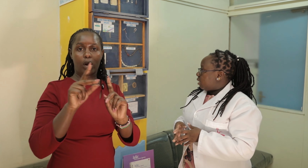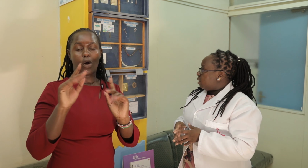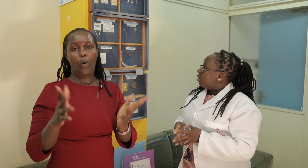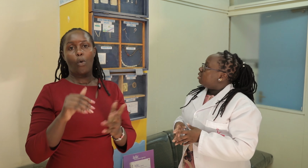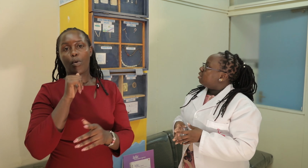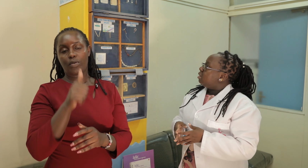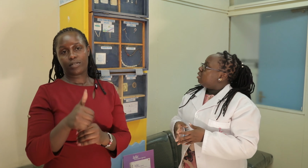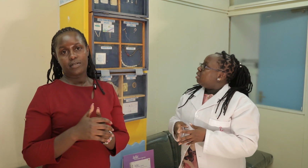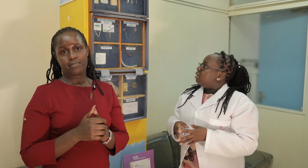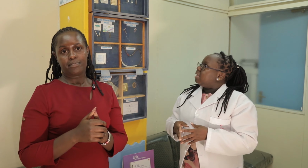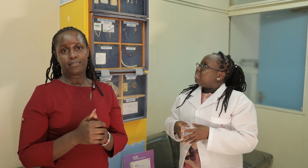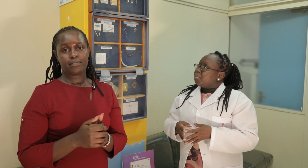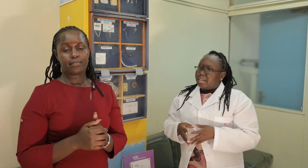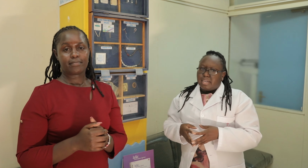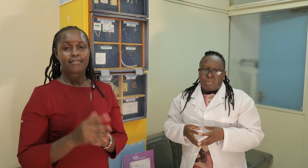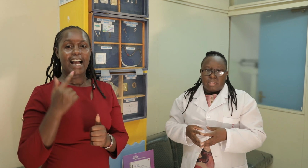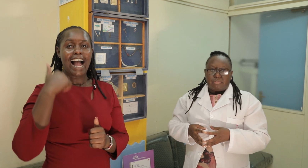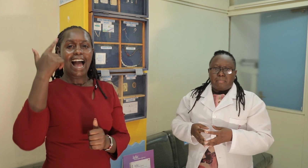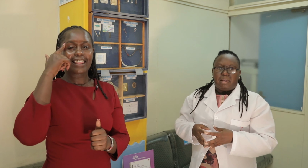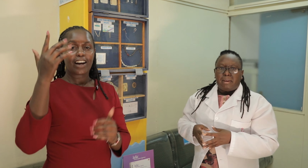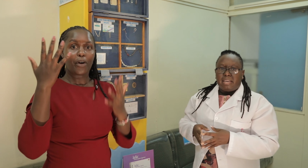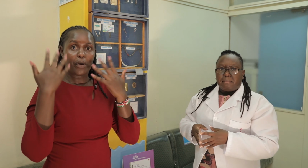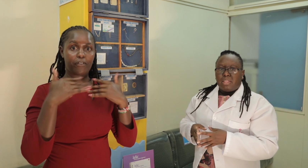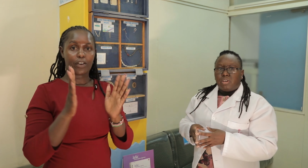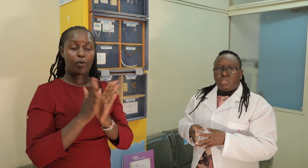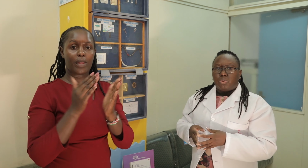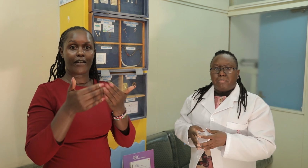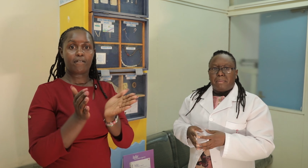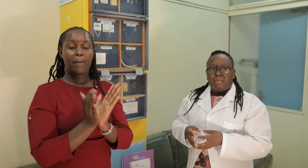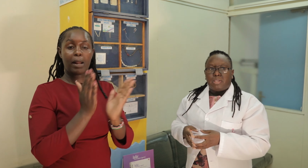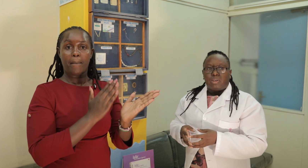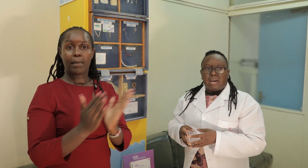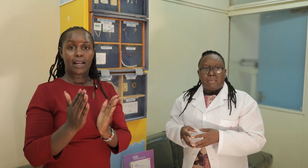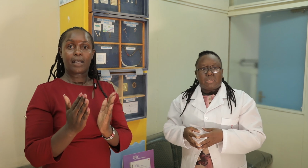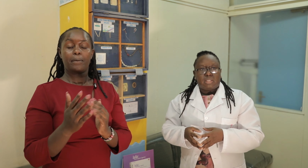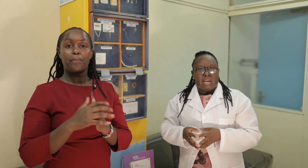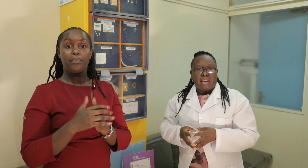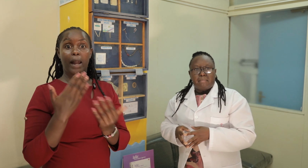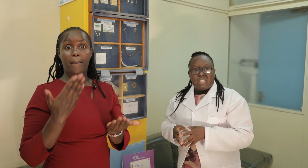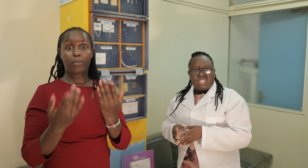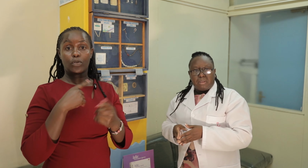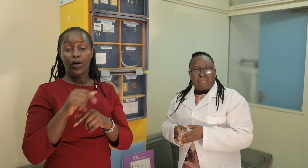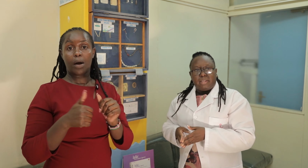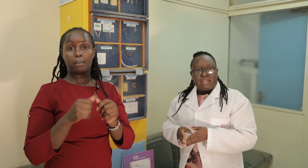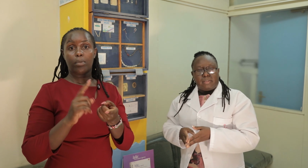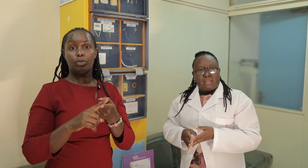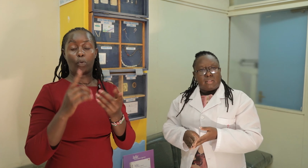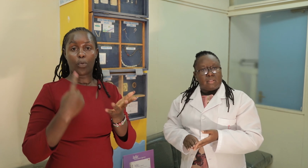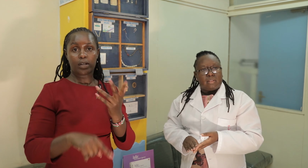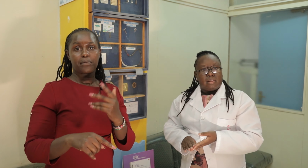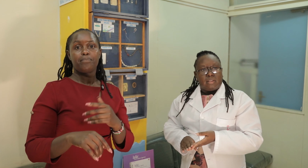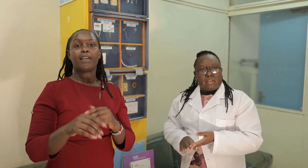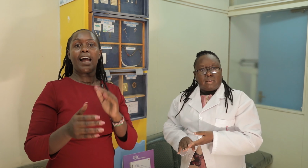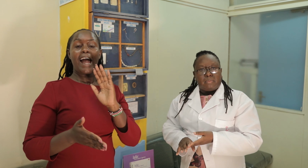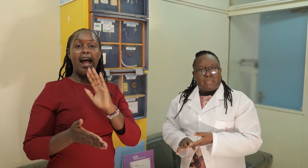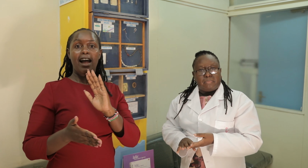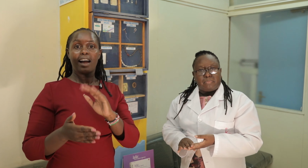So I think we are done with the family planning method. So maybe we talk about the emergency pill.